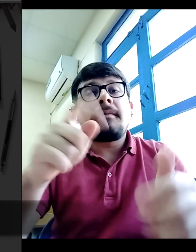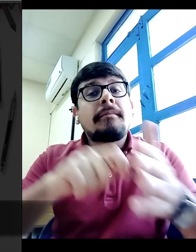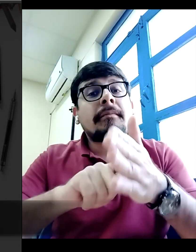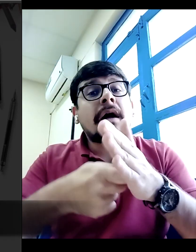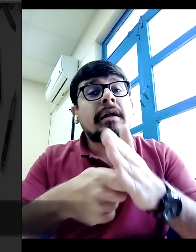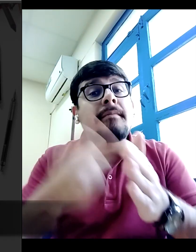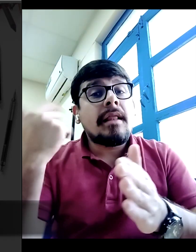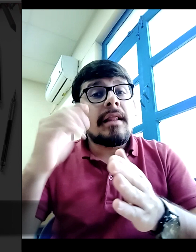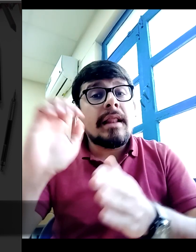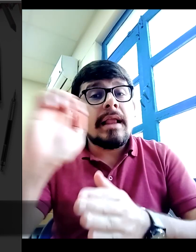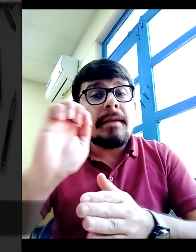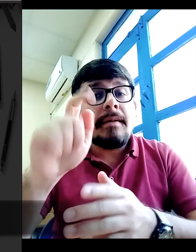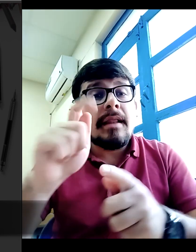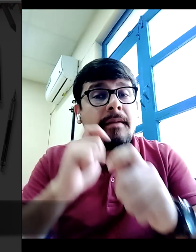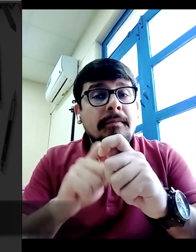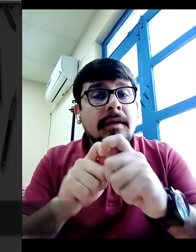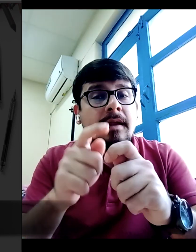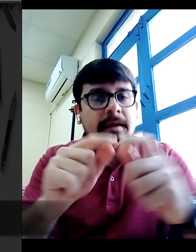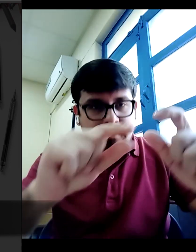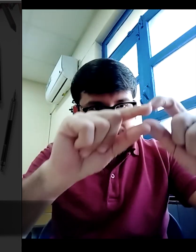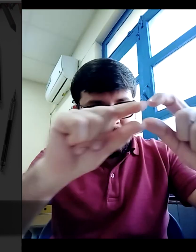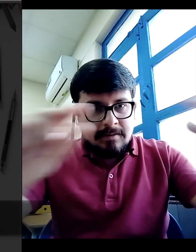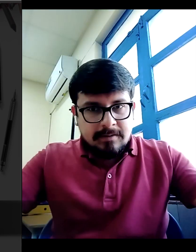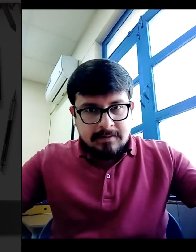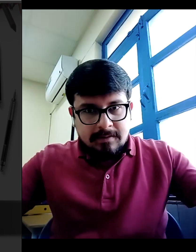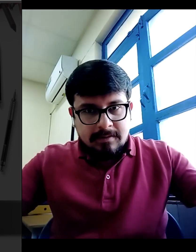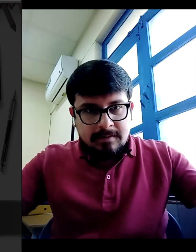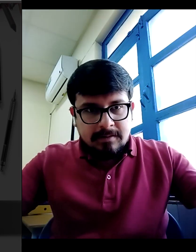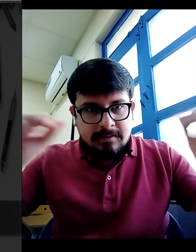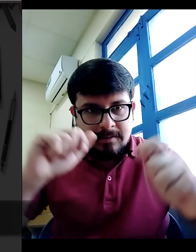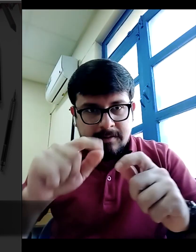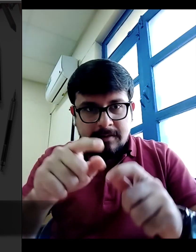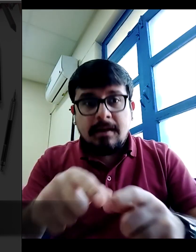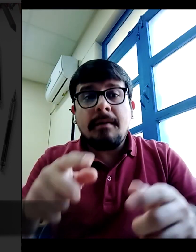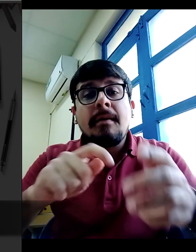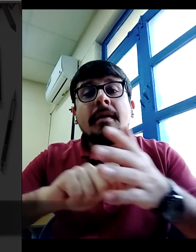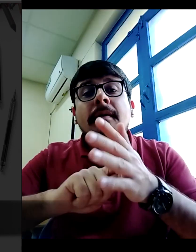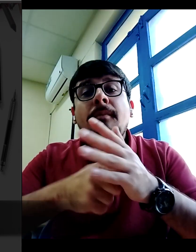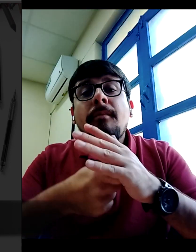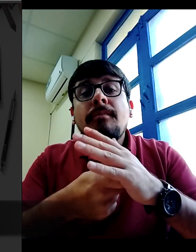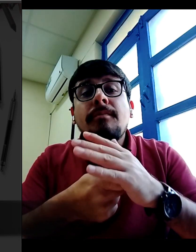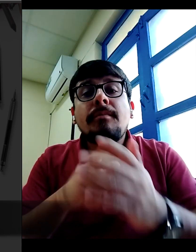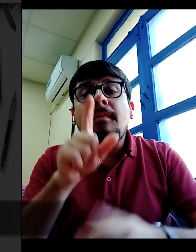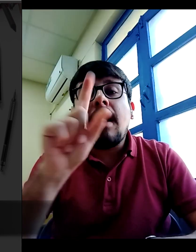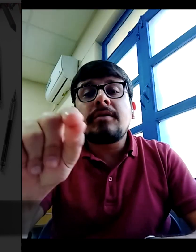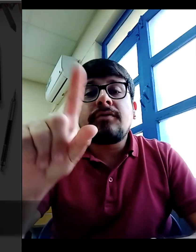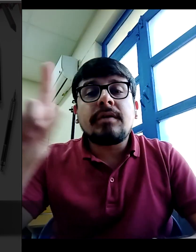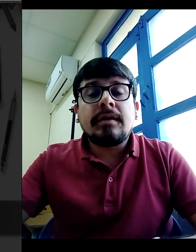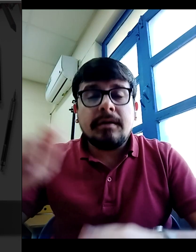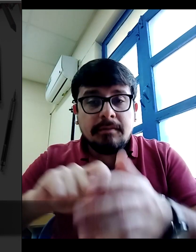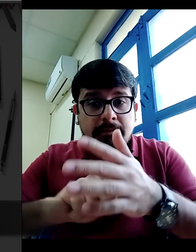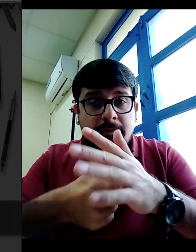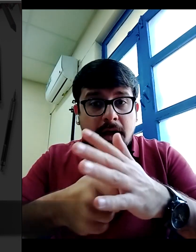I will give my email address and I will give my password.